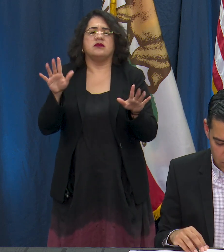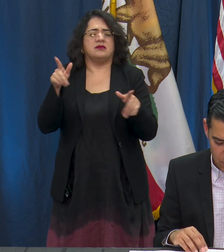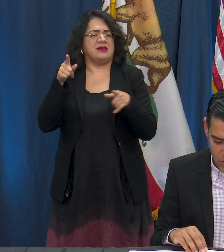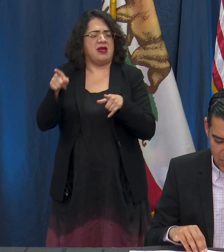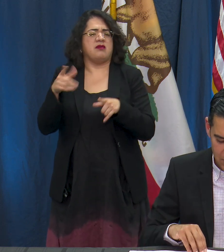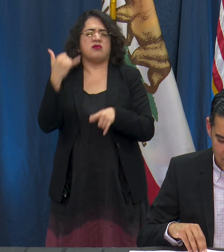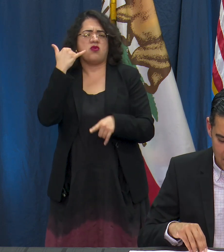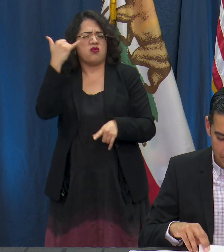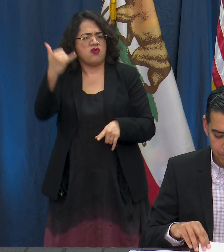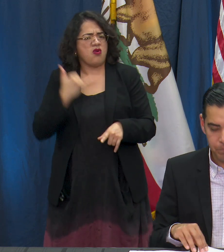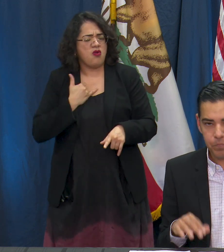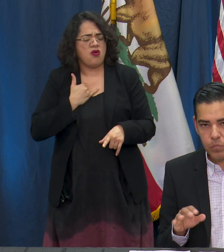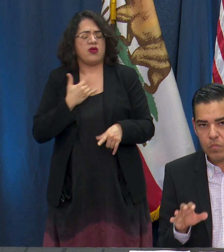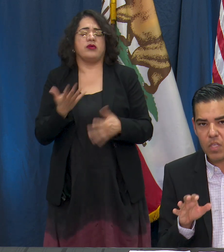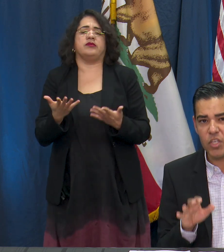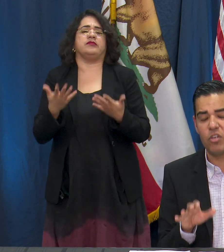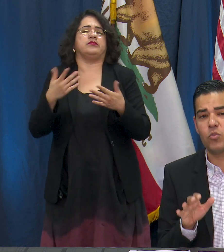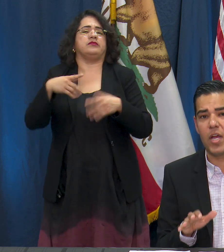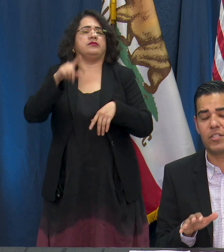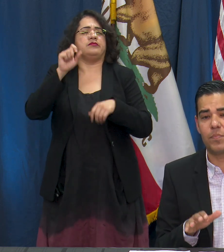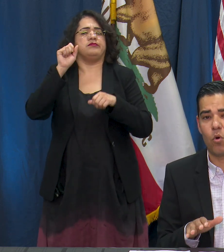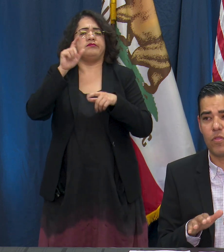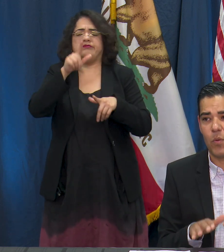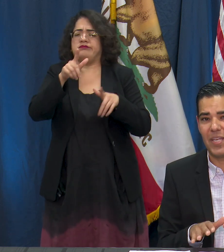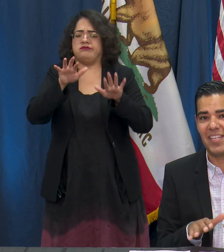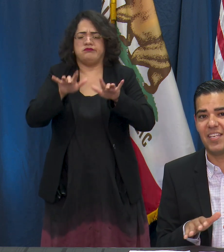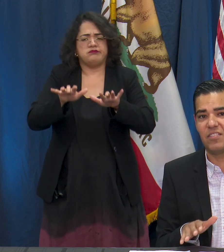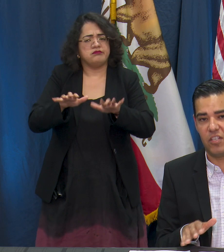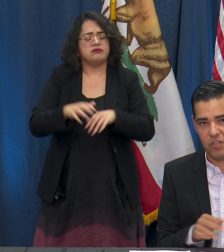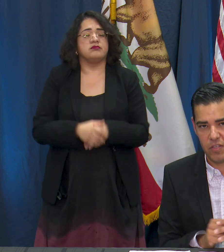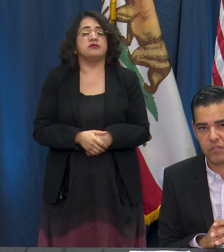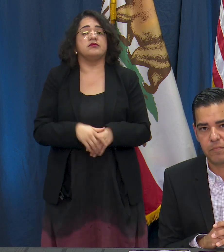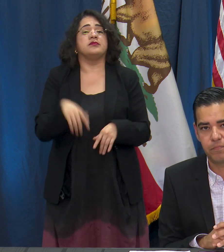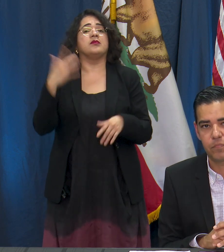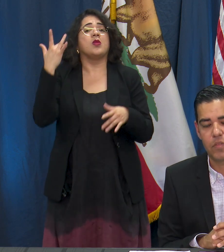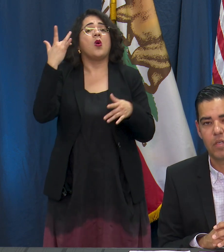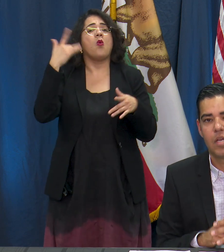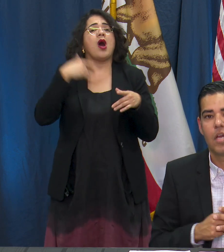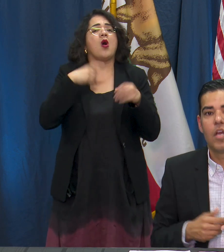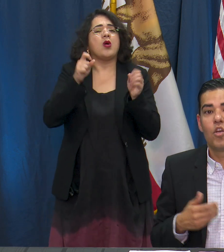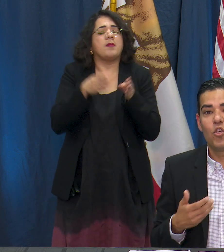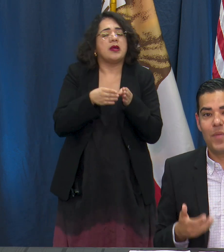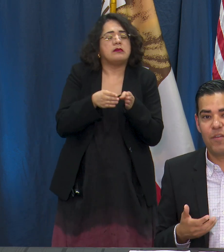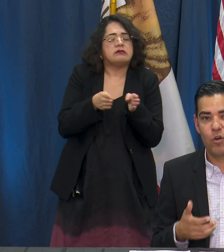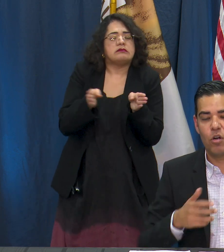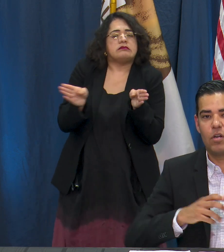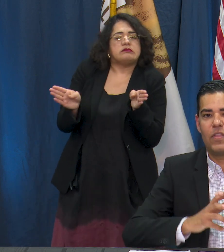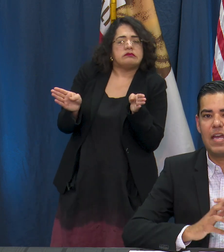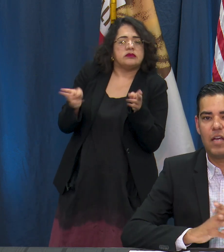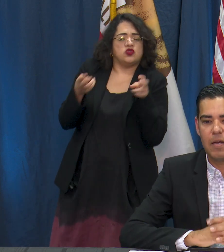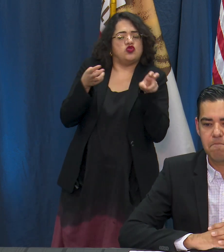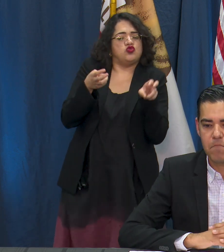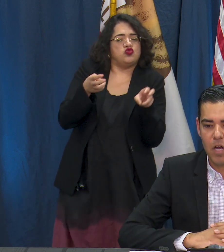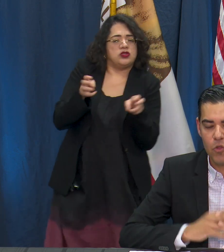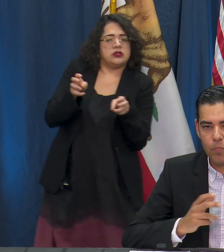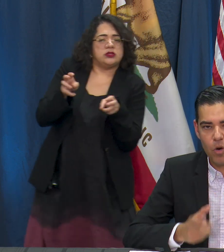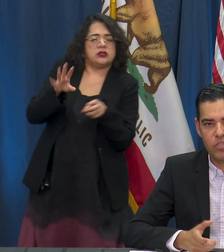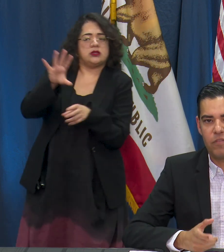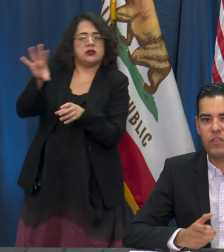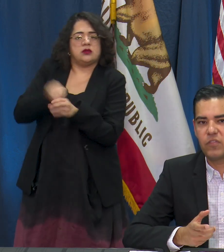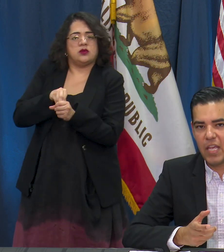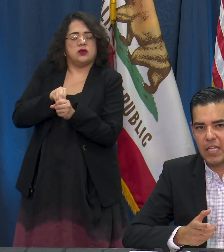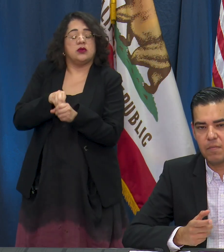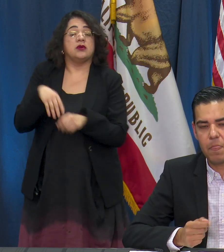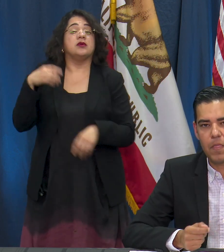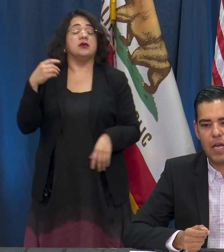go in the days ahead. Here's why it's important that we ease into this. You may have heard that other